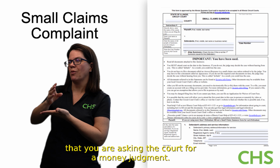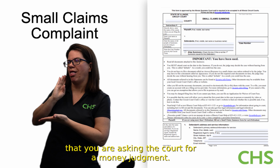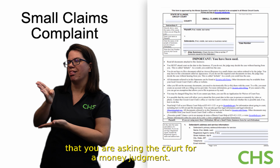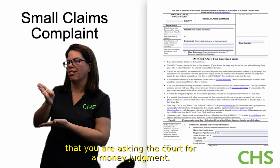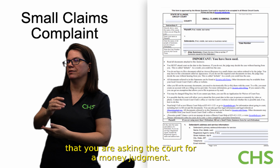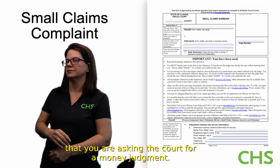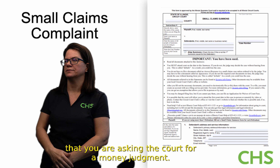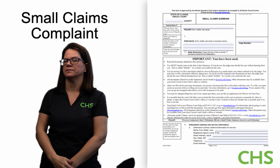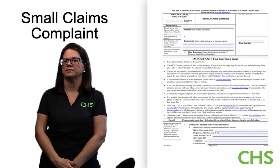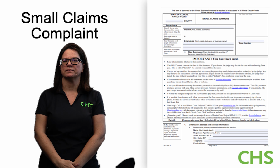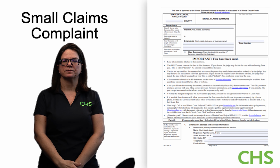money judgment.